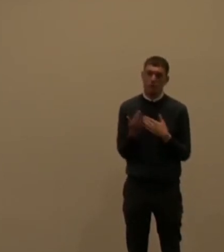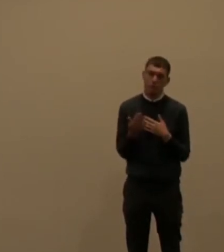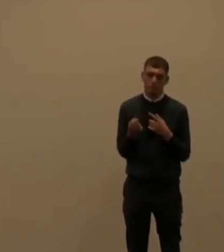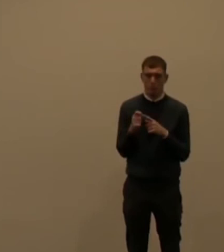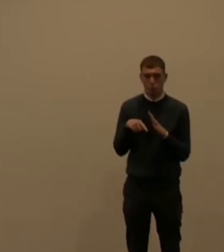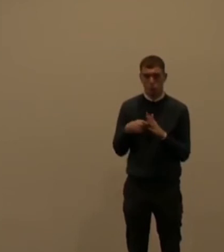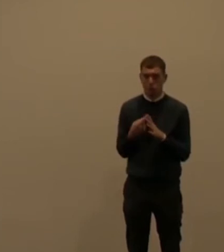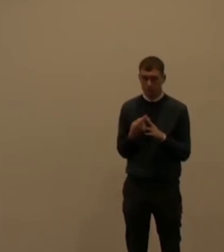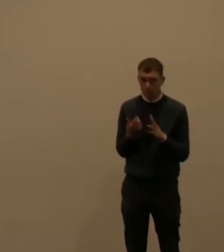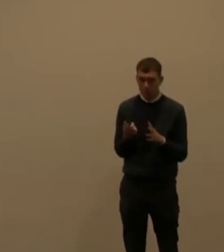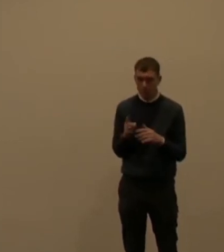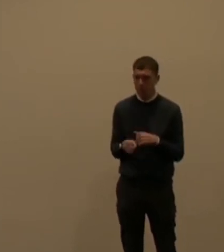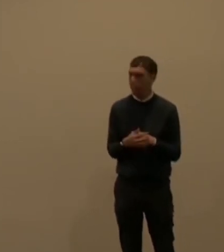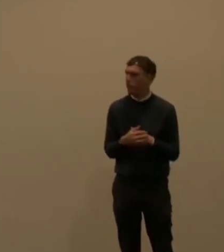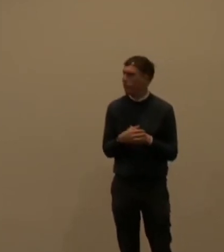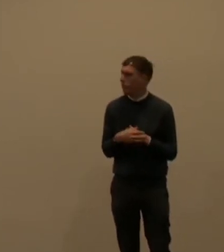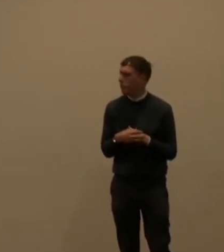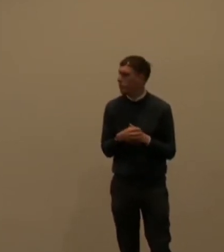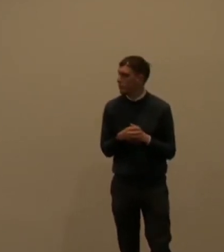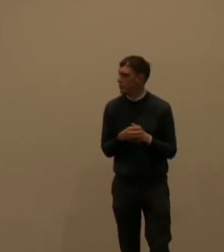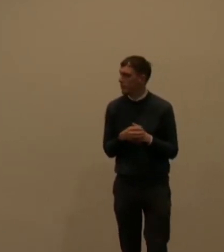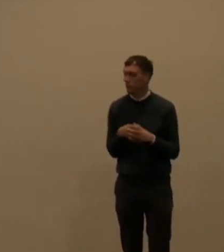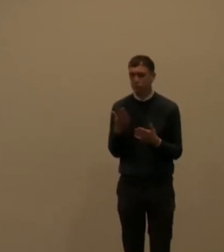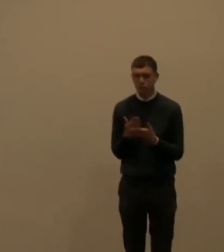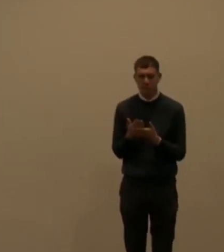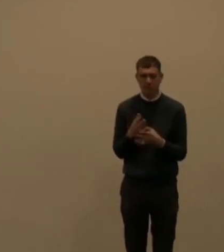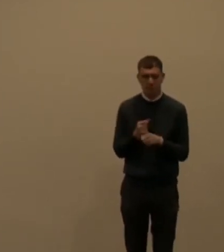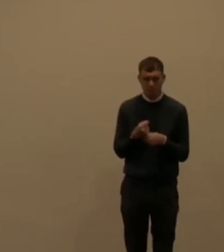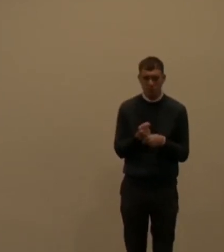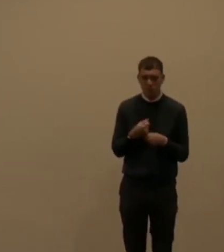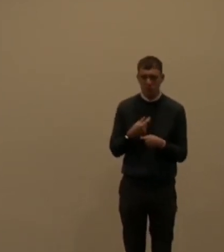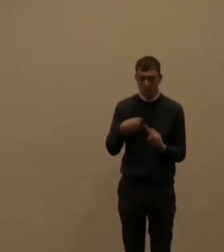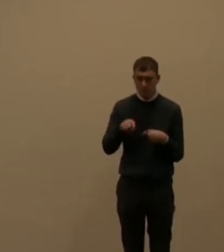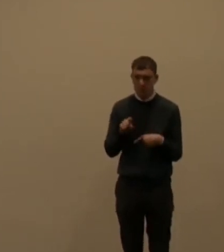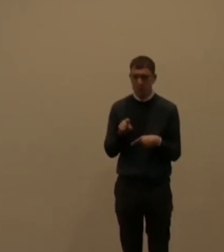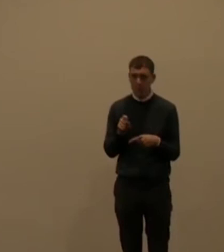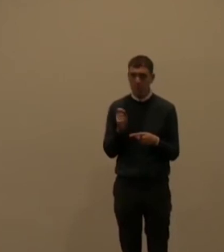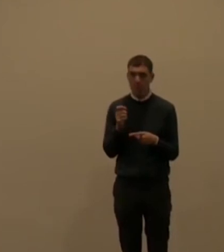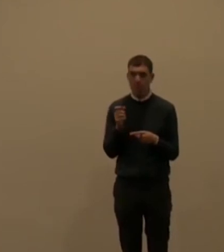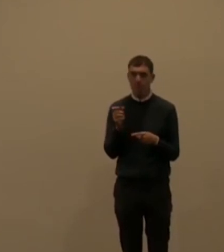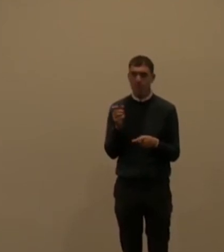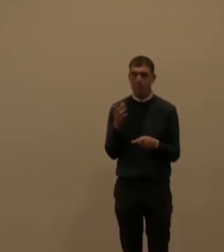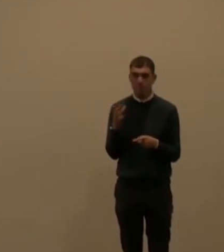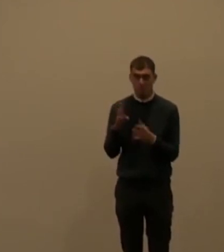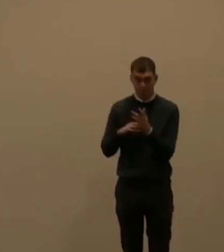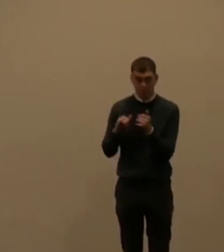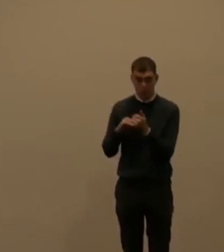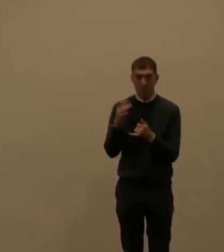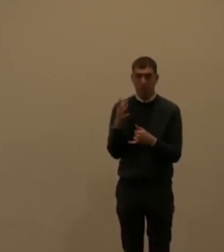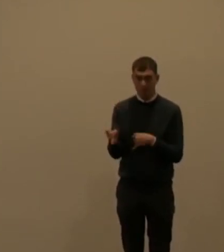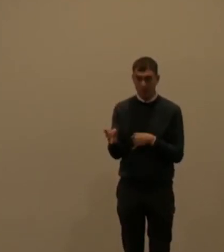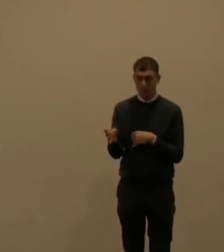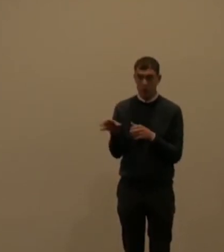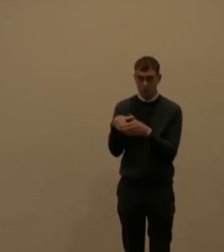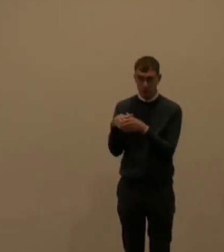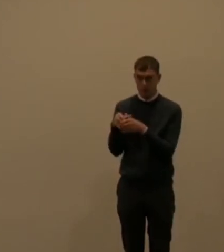project. We were at some point really frustrated, and the fact that we had Microsoft Fast Track helping us, we did not really